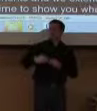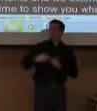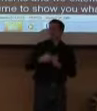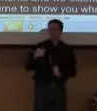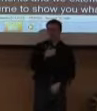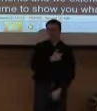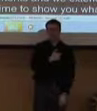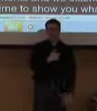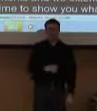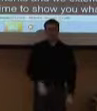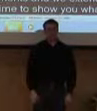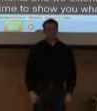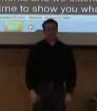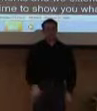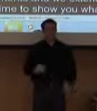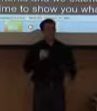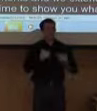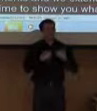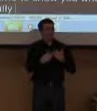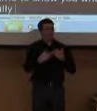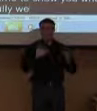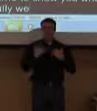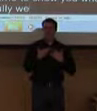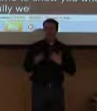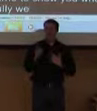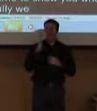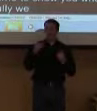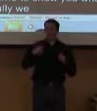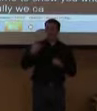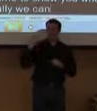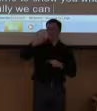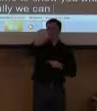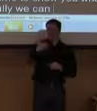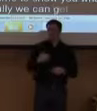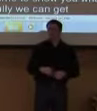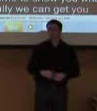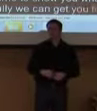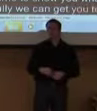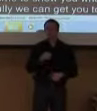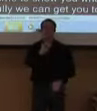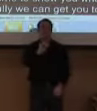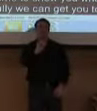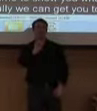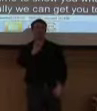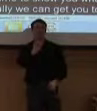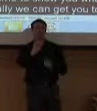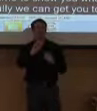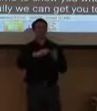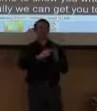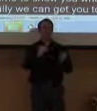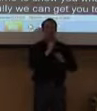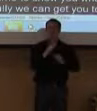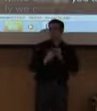with us, because there's very exciting things that are going to be happening. So an alliance means that there's more than just